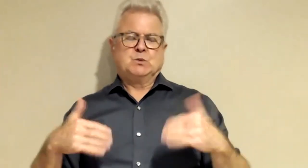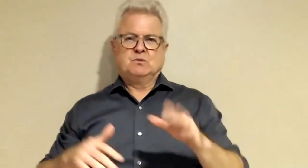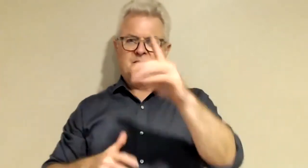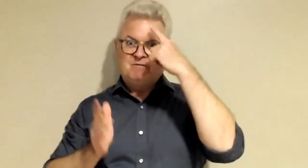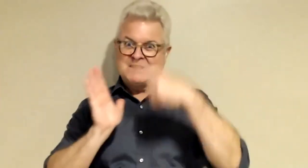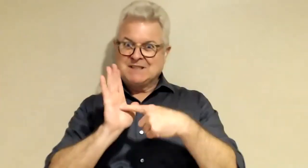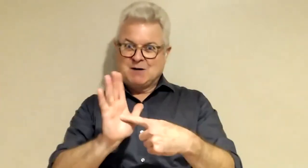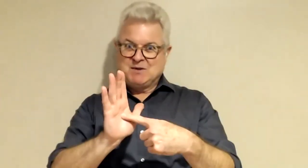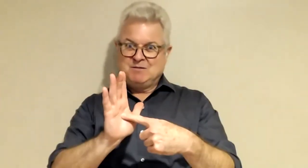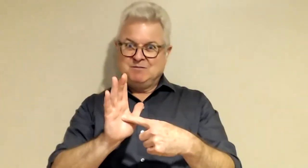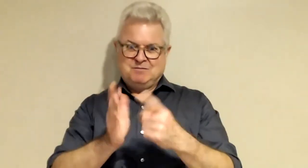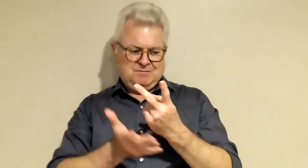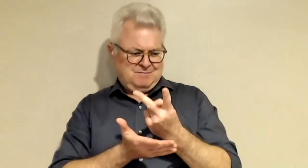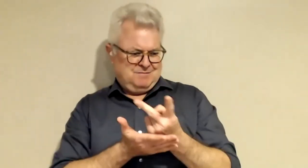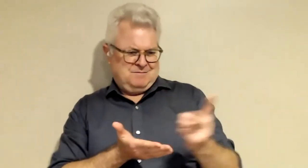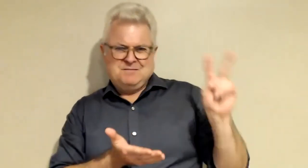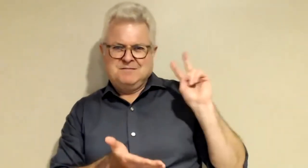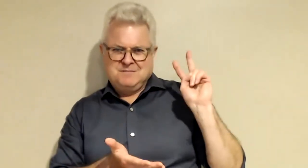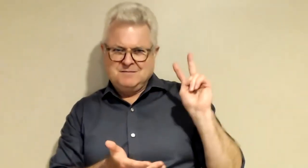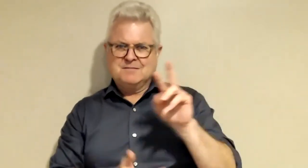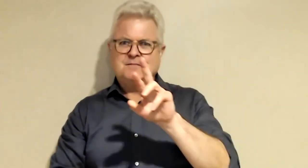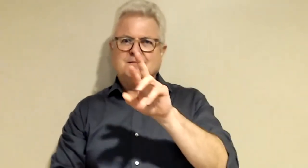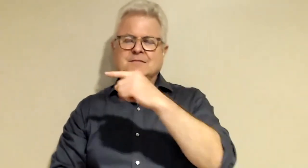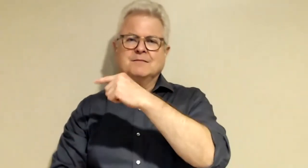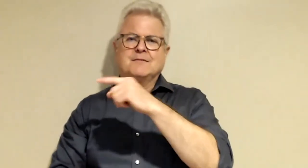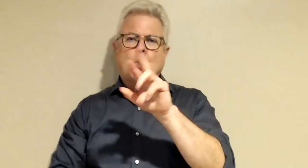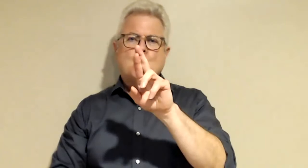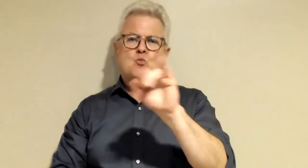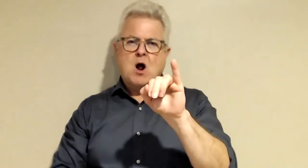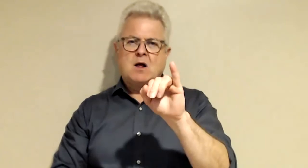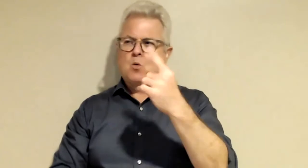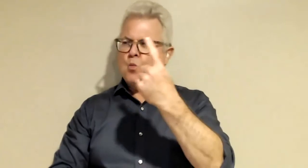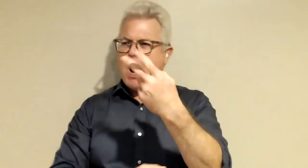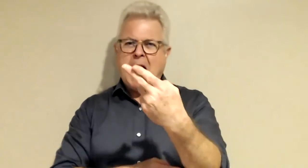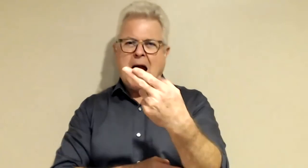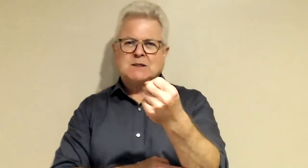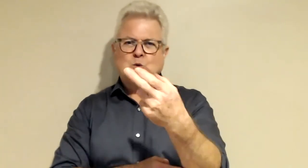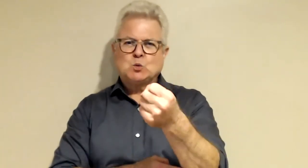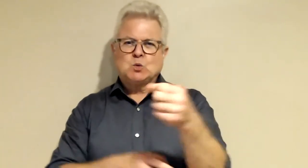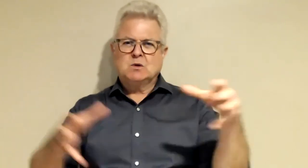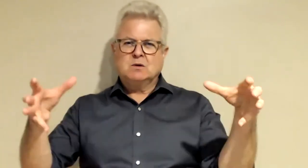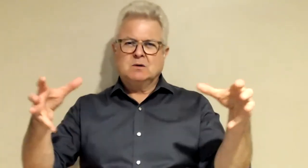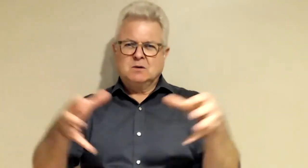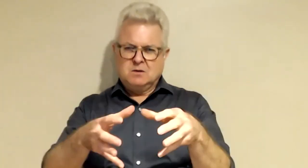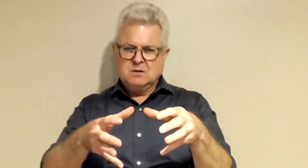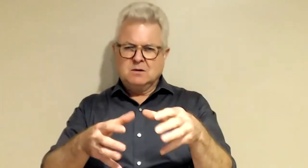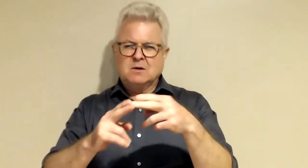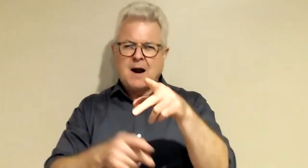people. So, for example, about 2 weeks ago, there was one high school